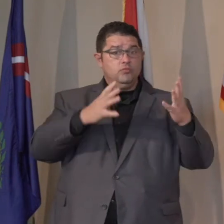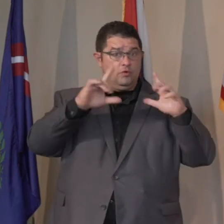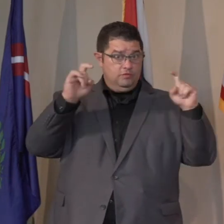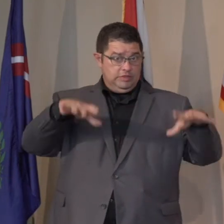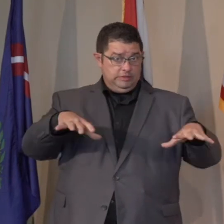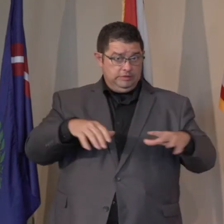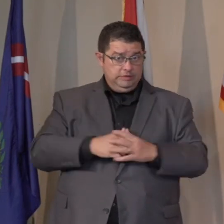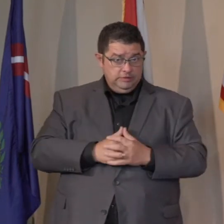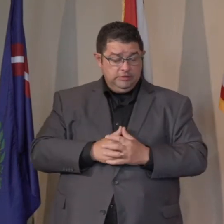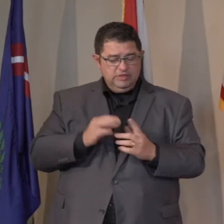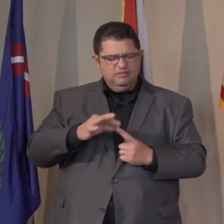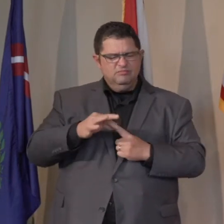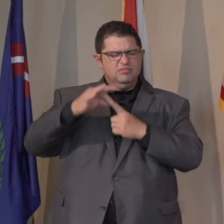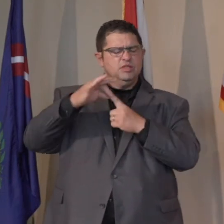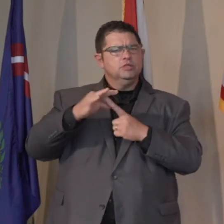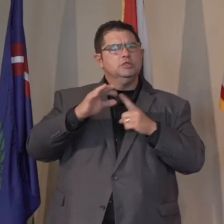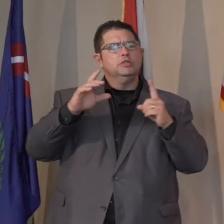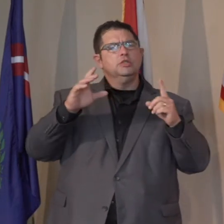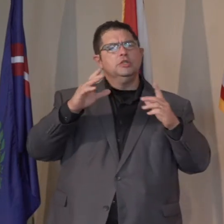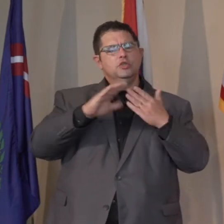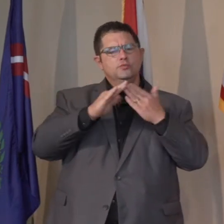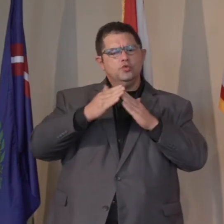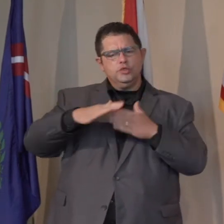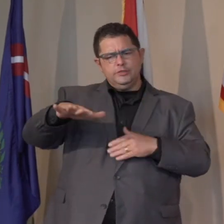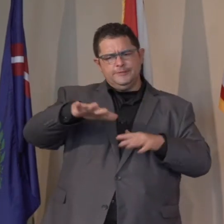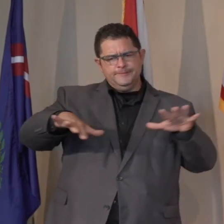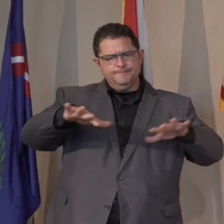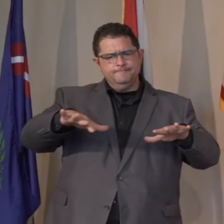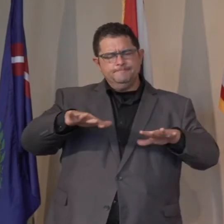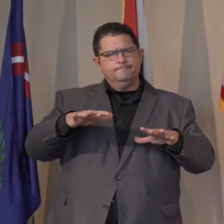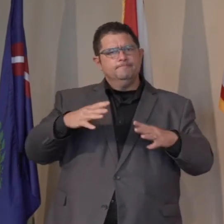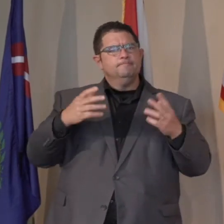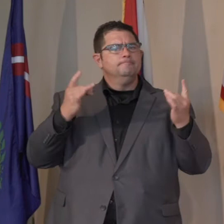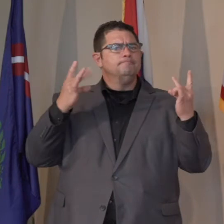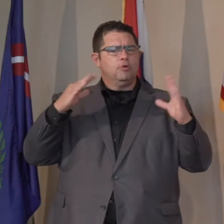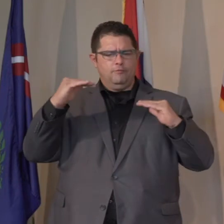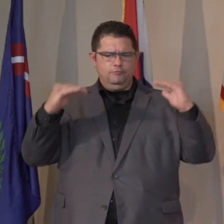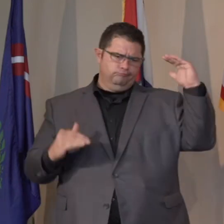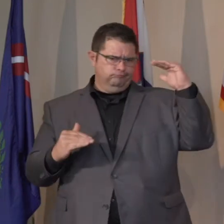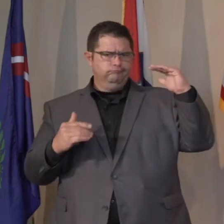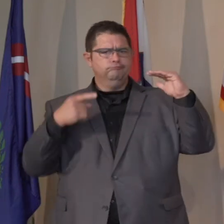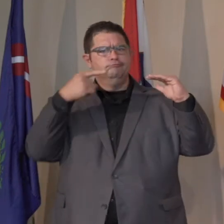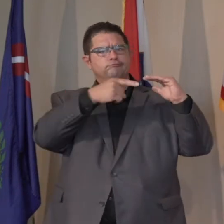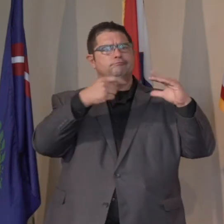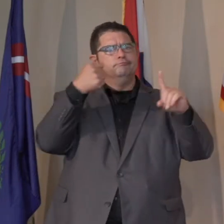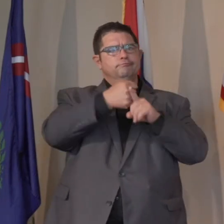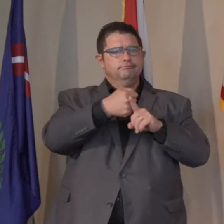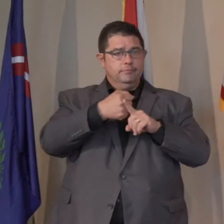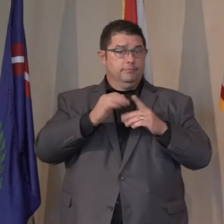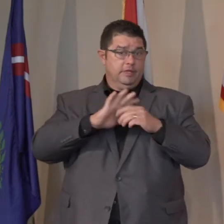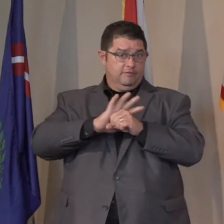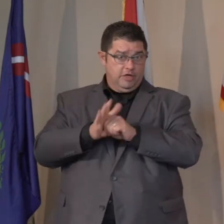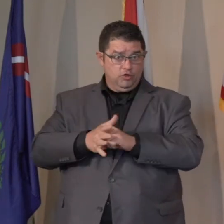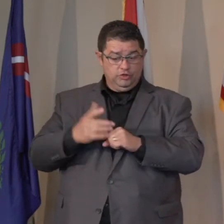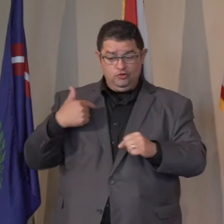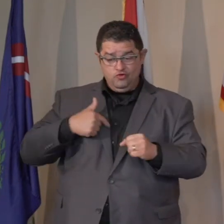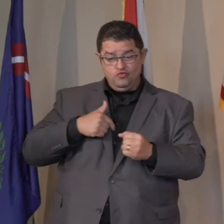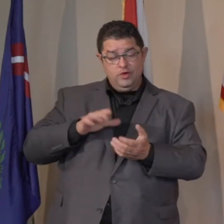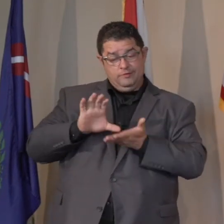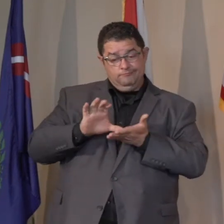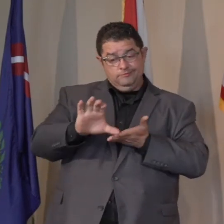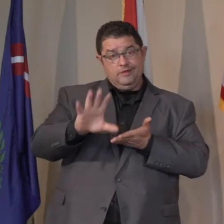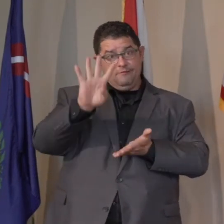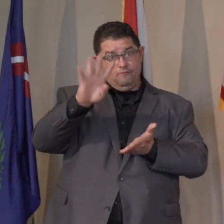especially in communities that have been disproportionately impacted by the virus. We have set aside $4 million